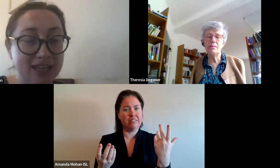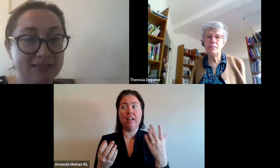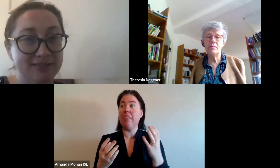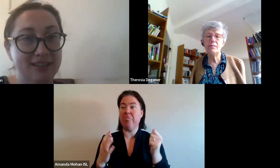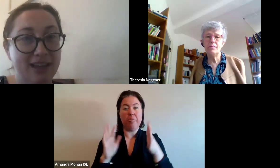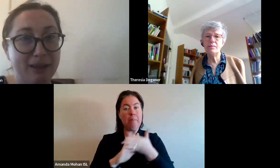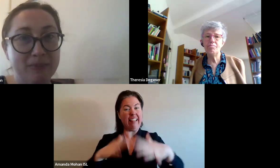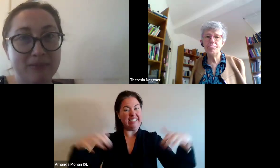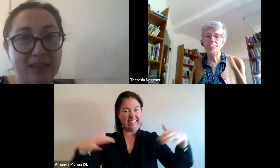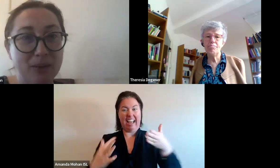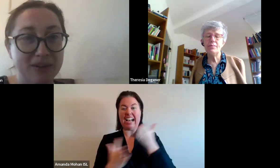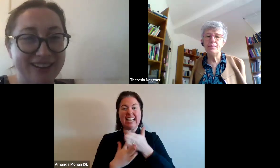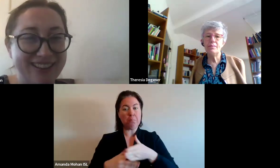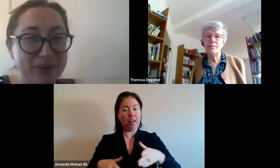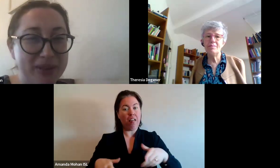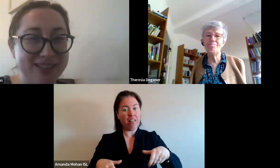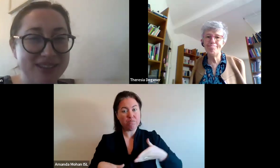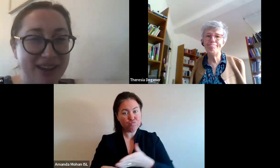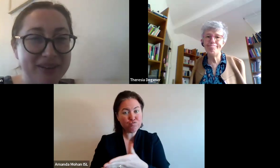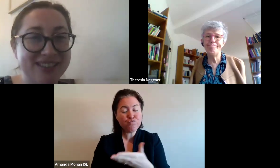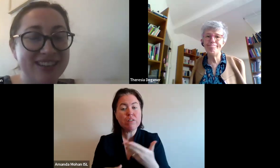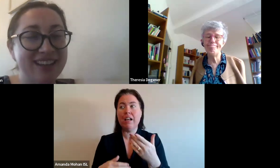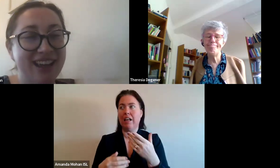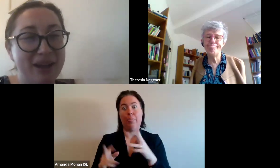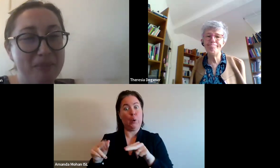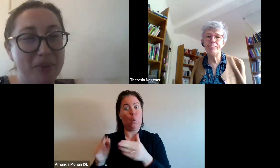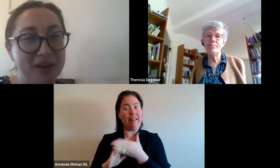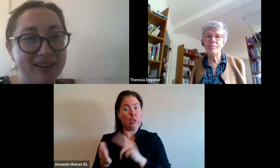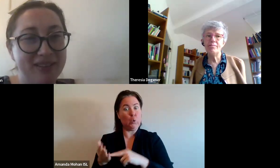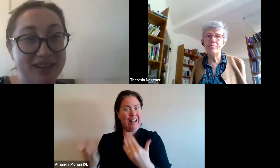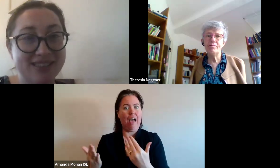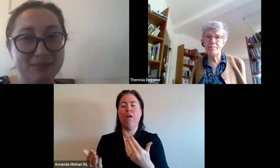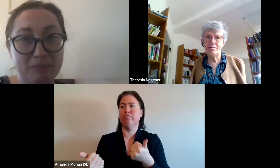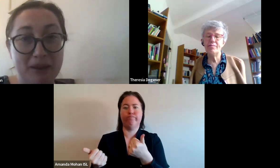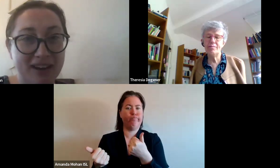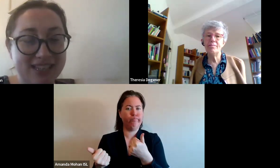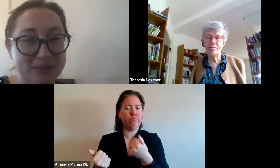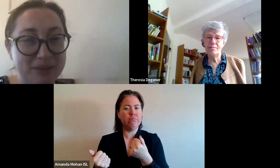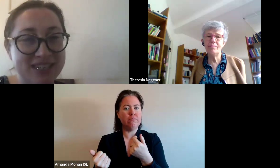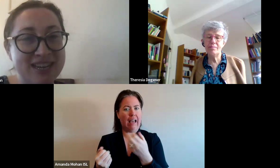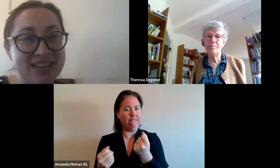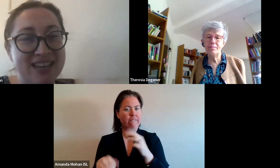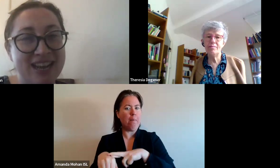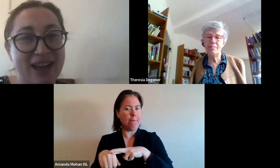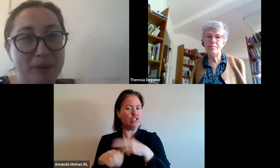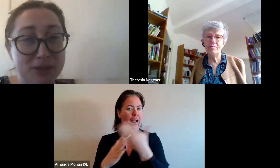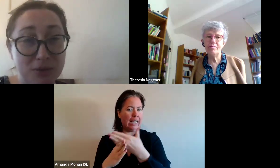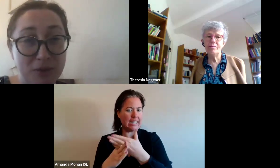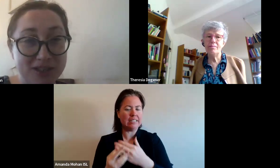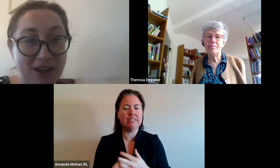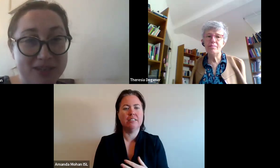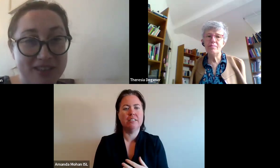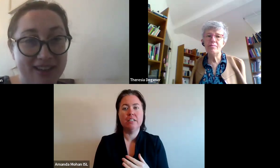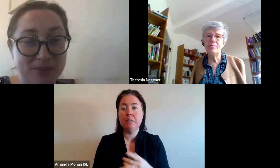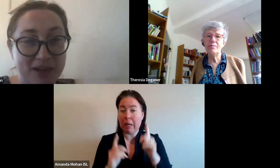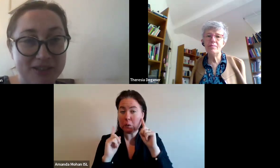UN building. Now, the one that's used now is there is better accessibility. But I don't know